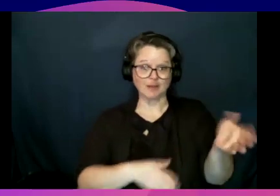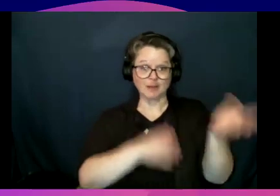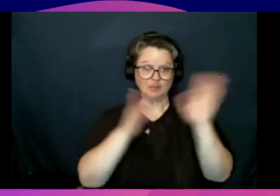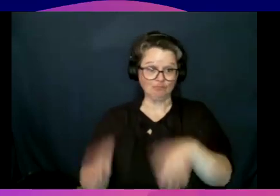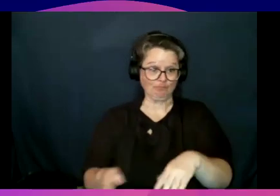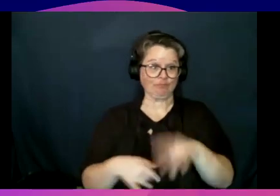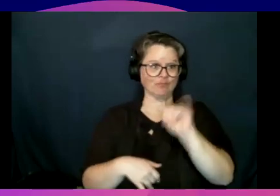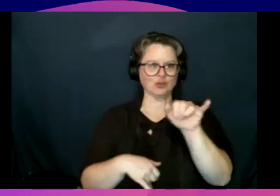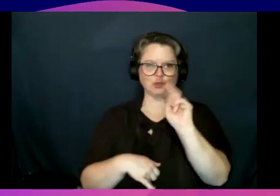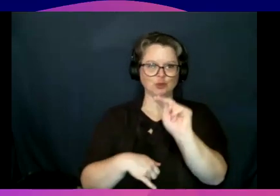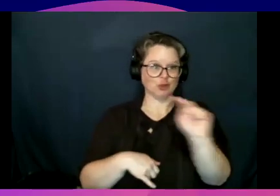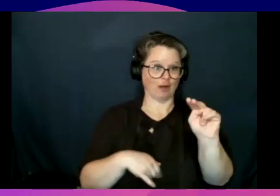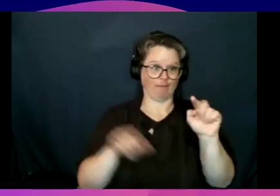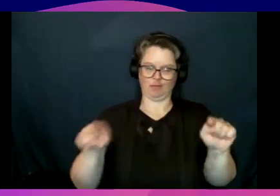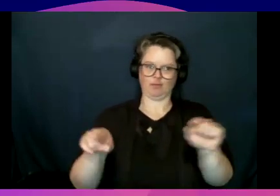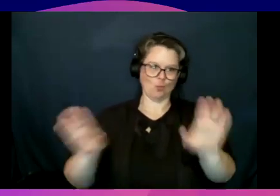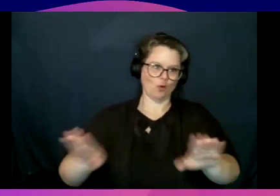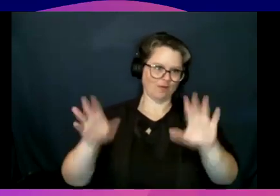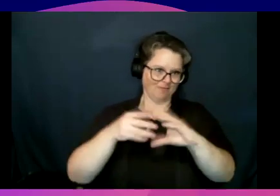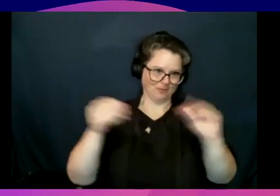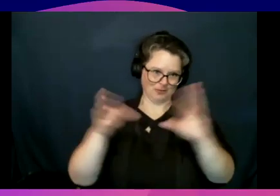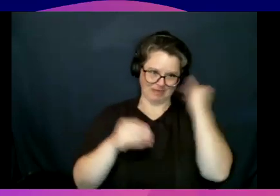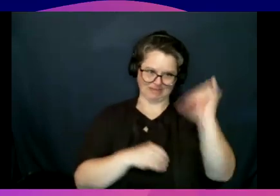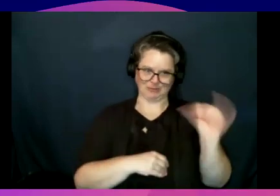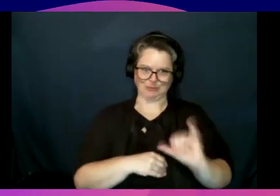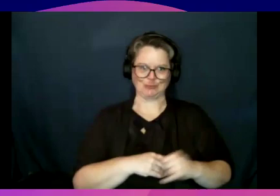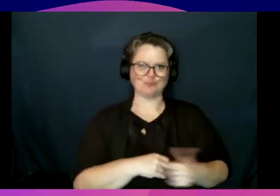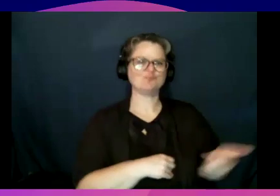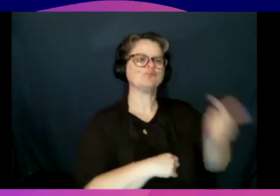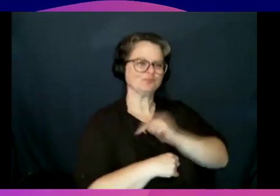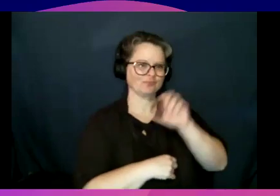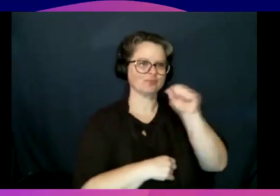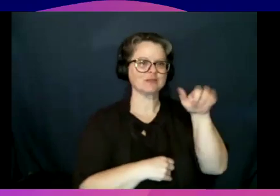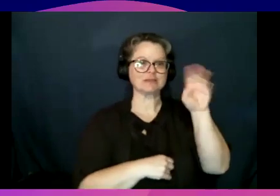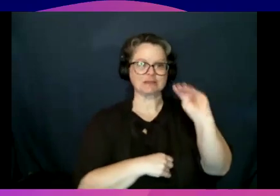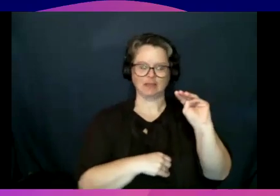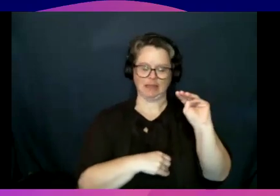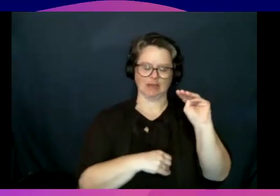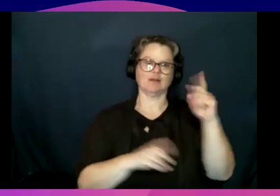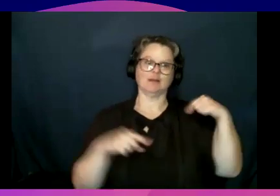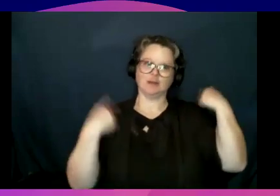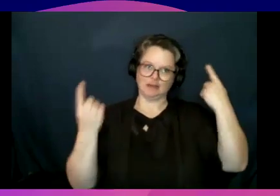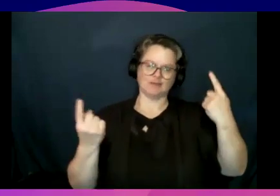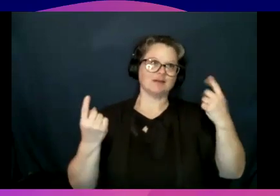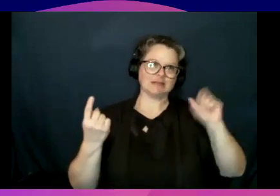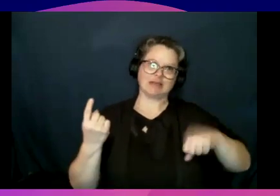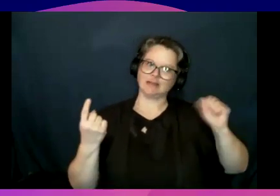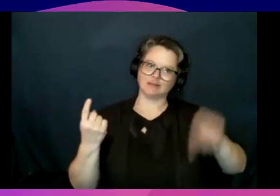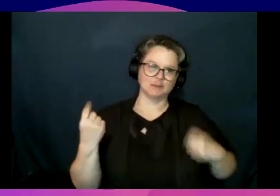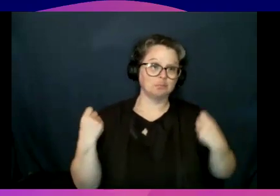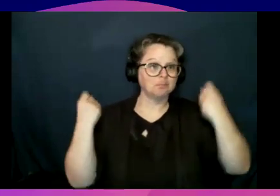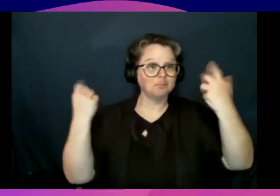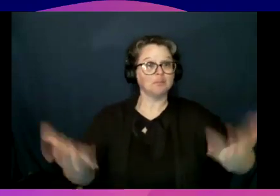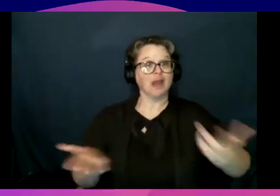Yeah, I will say this is a question that we have spent hours talking about, thinking about. And it's something that comes up because